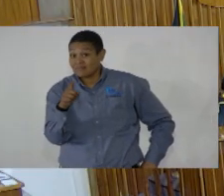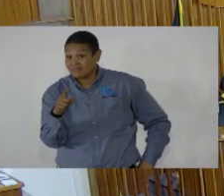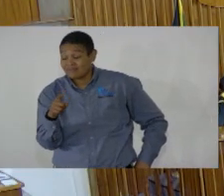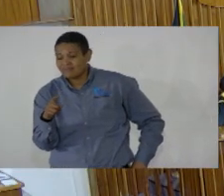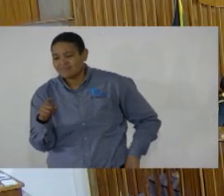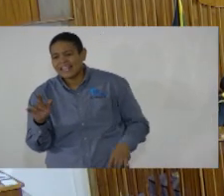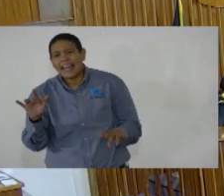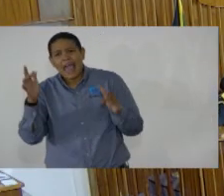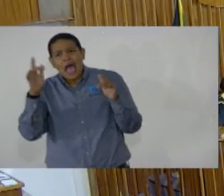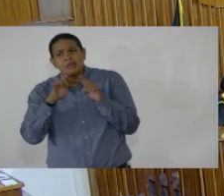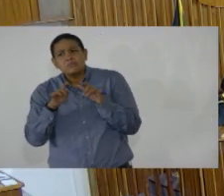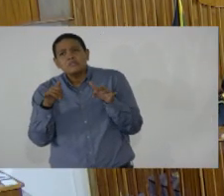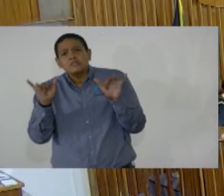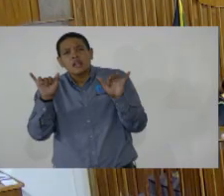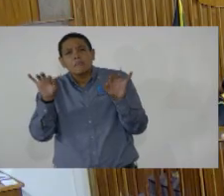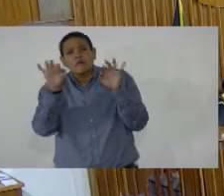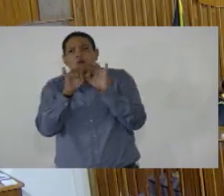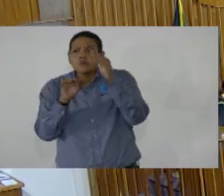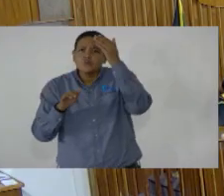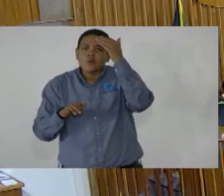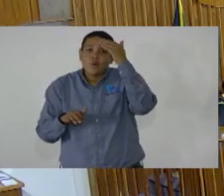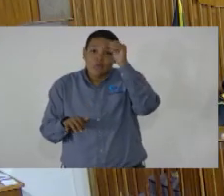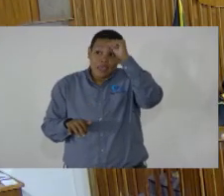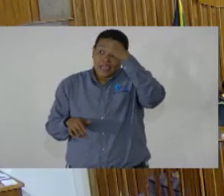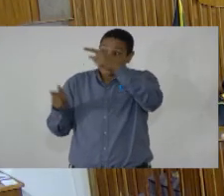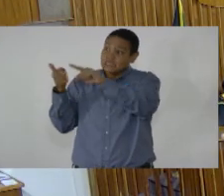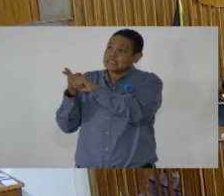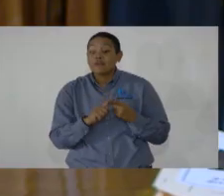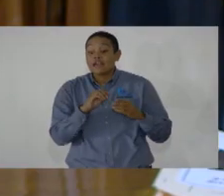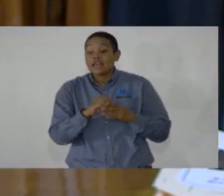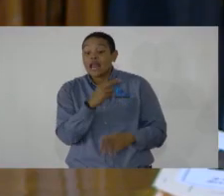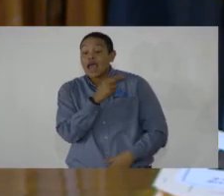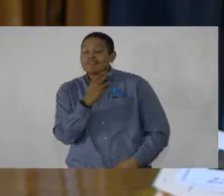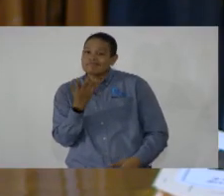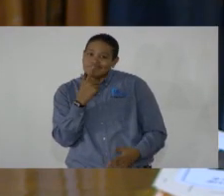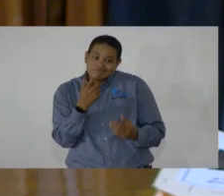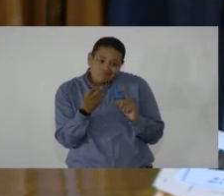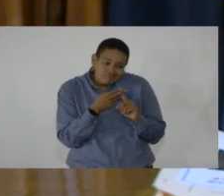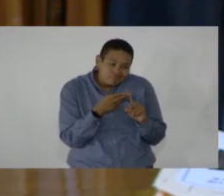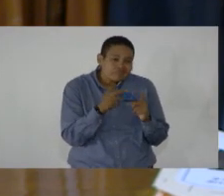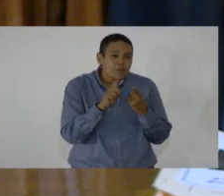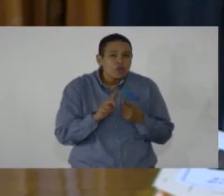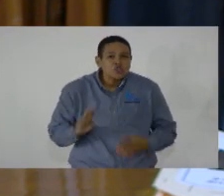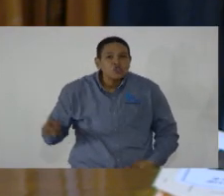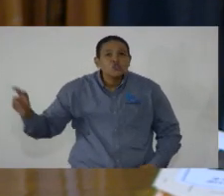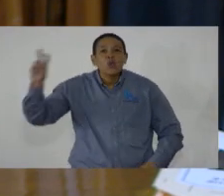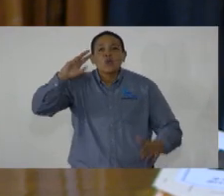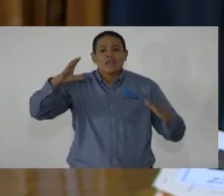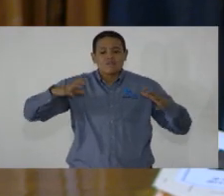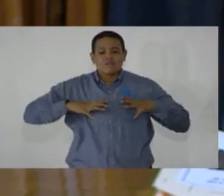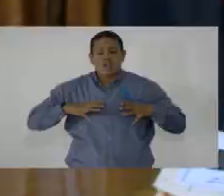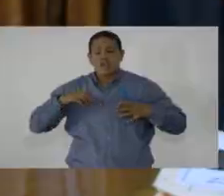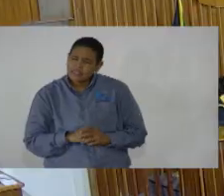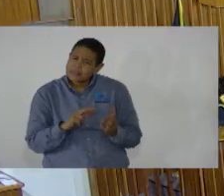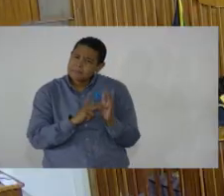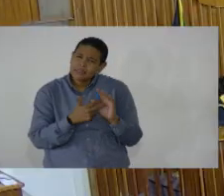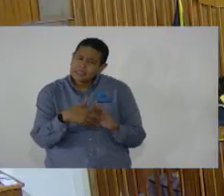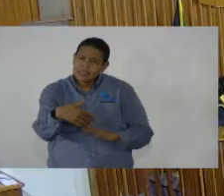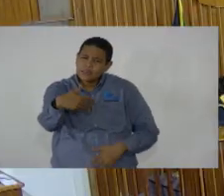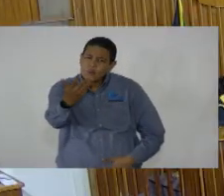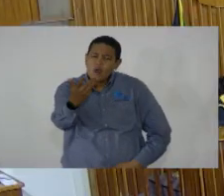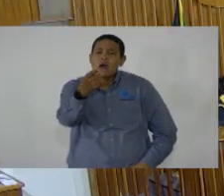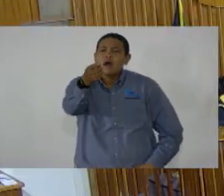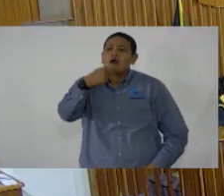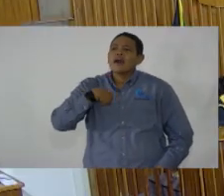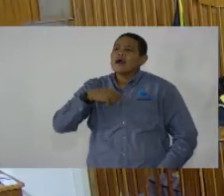a special joint sitting of the Houses of Parliament on Tuesday. The sitting was among activities to mark the four-day state visit of Indian